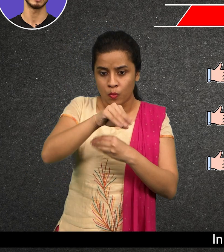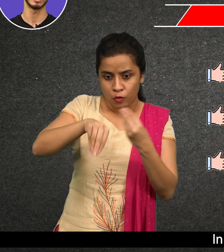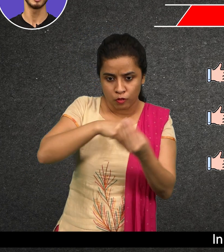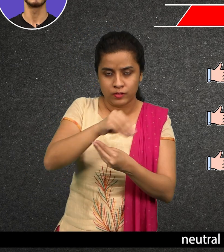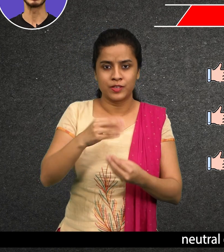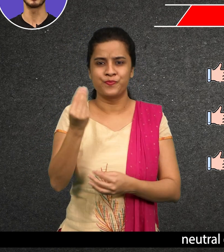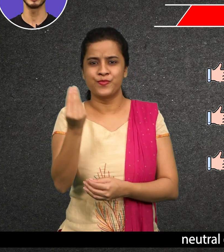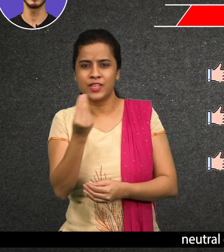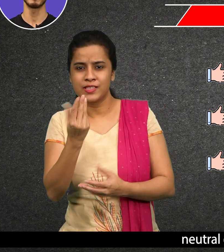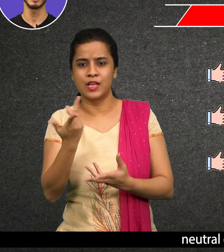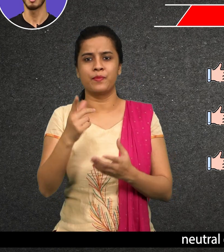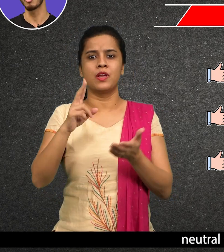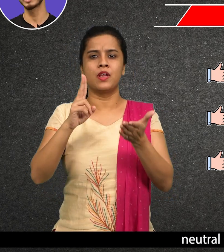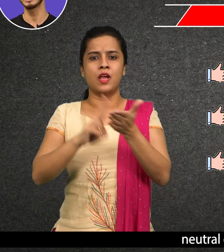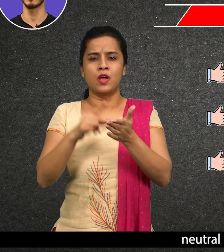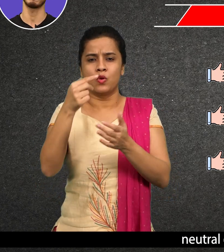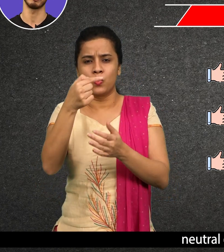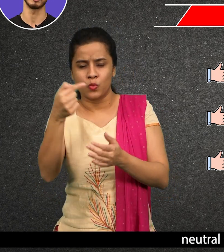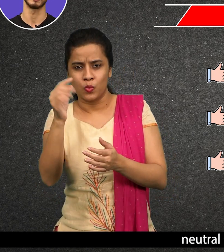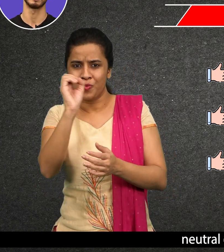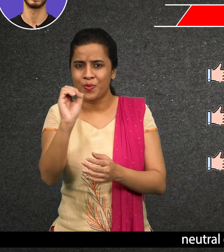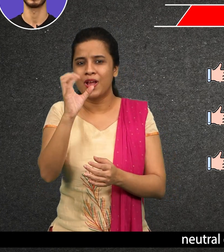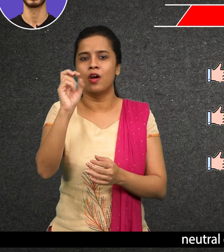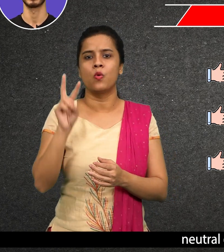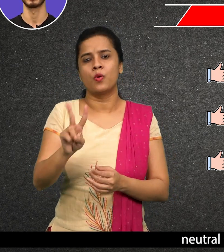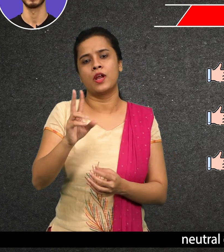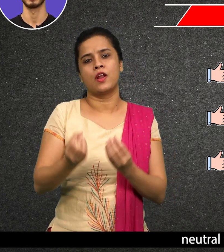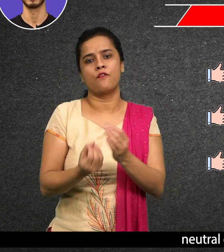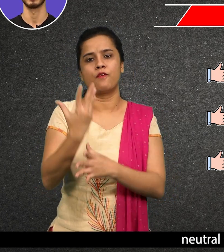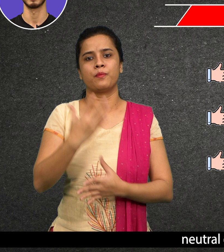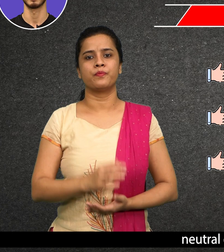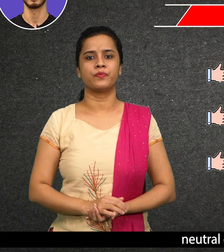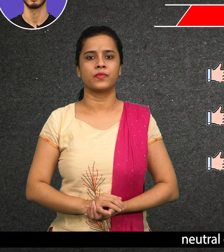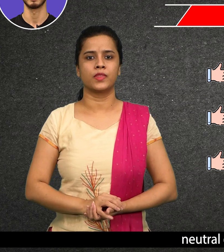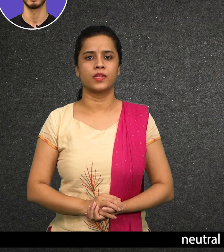cases, neutral oxides are formed.